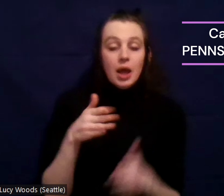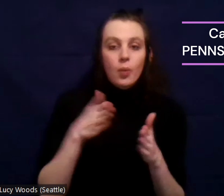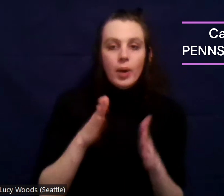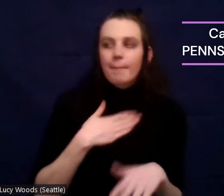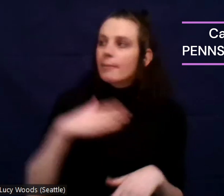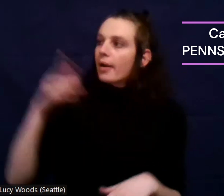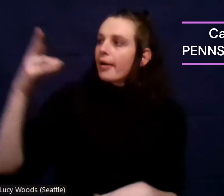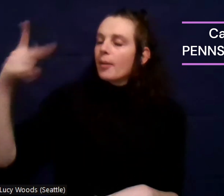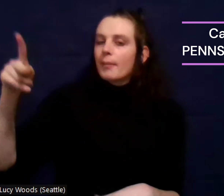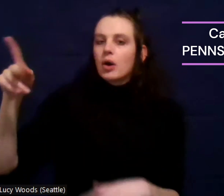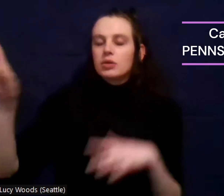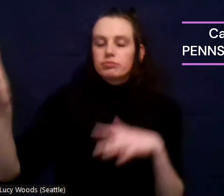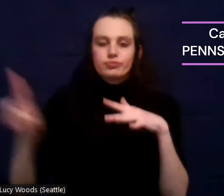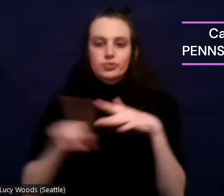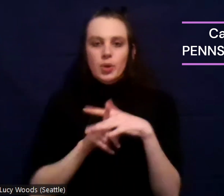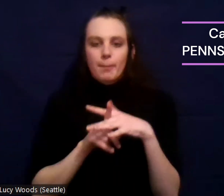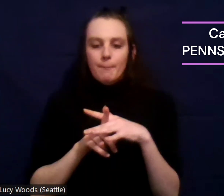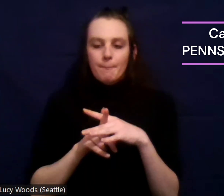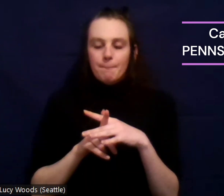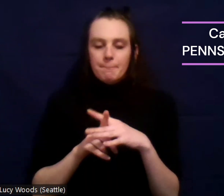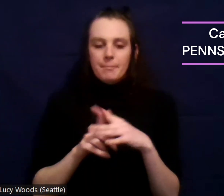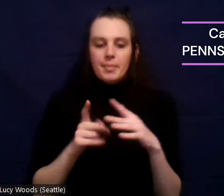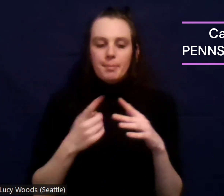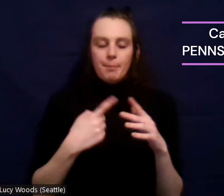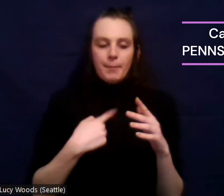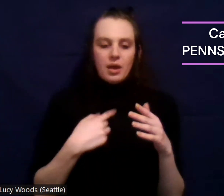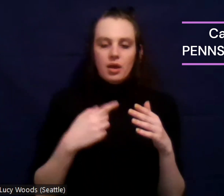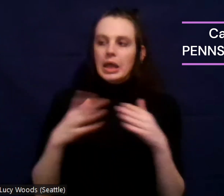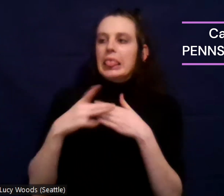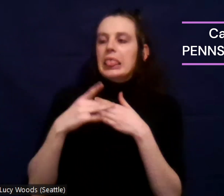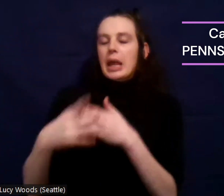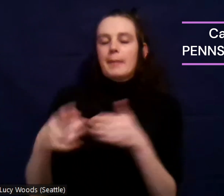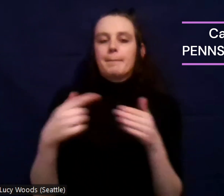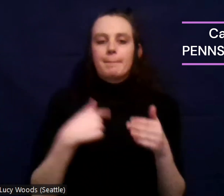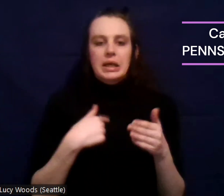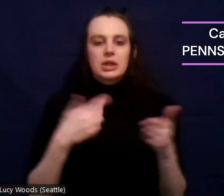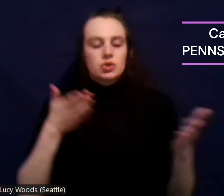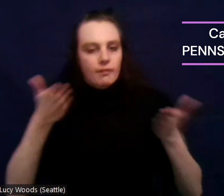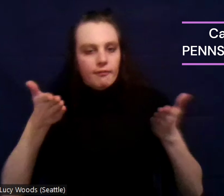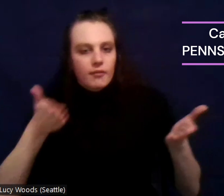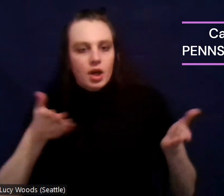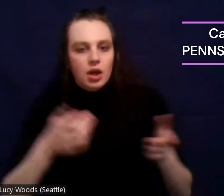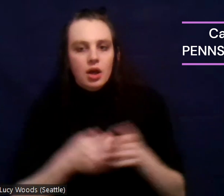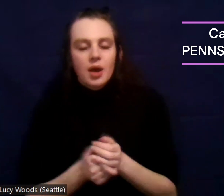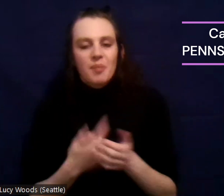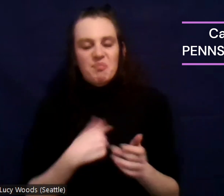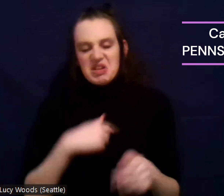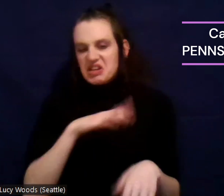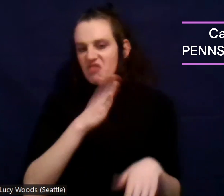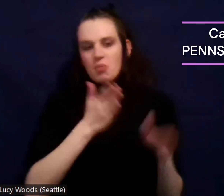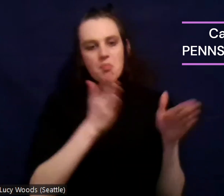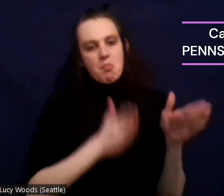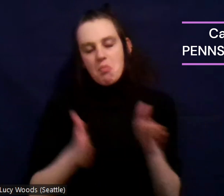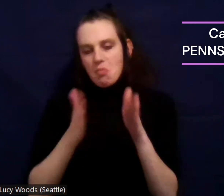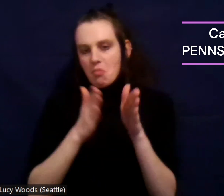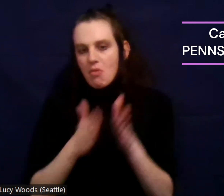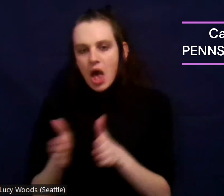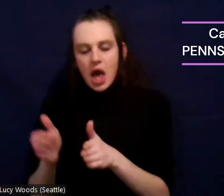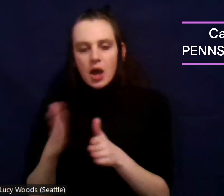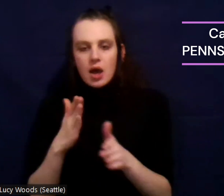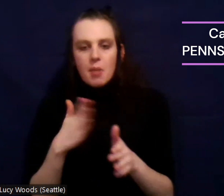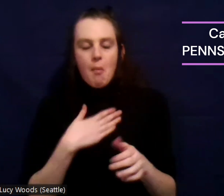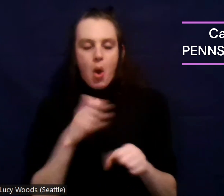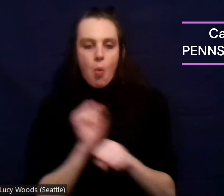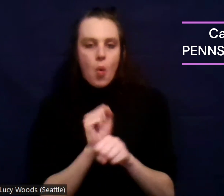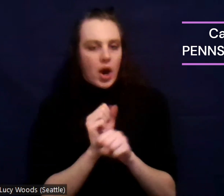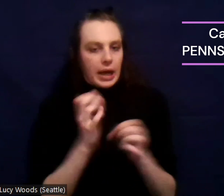put me in those positions to get into service for this. And like, this is not something I originally planned to do, but I'm grateful that I'm like